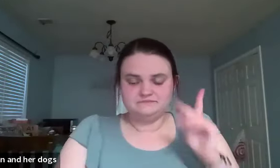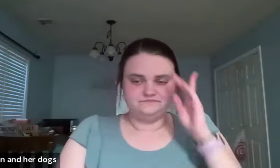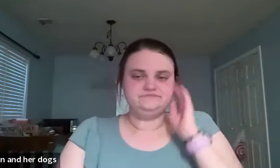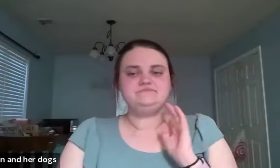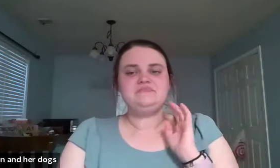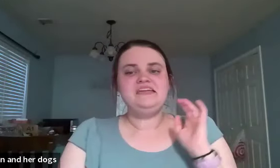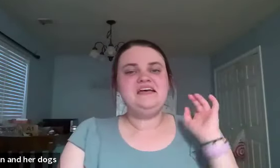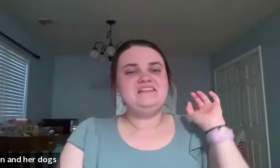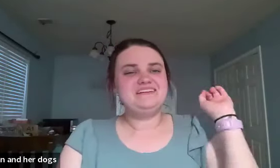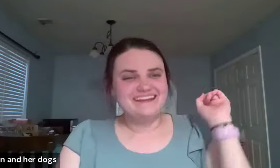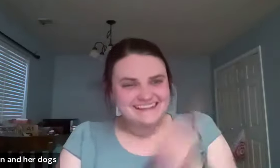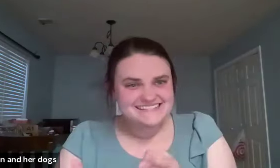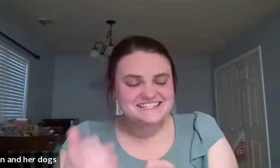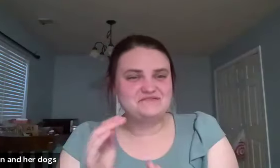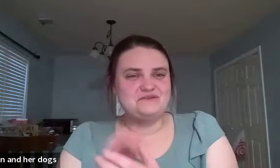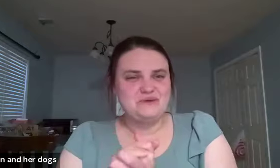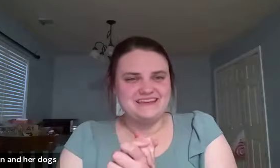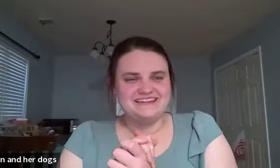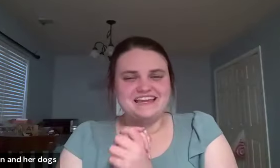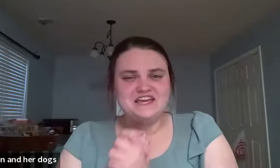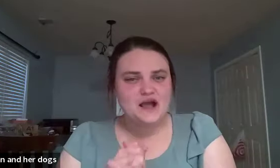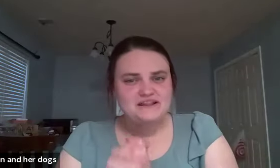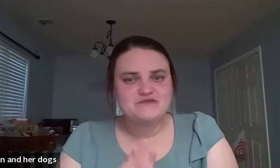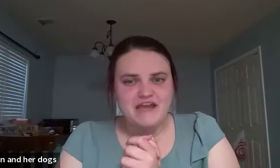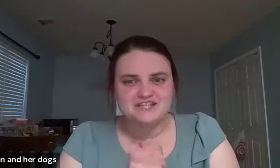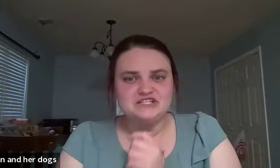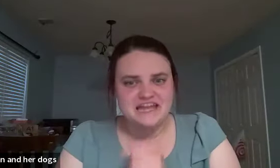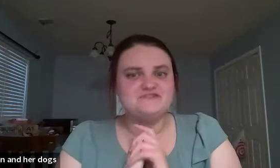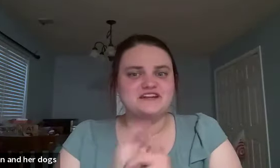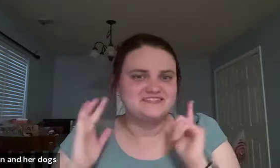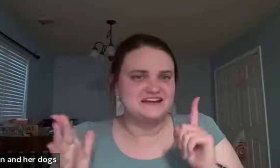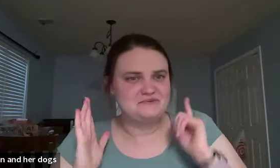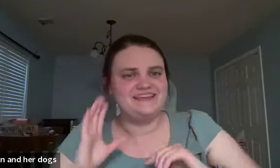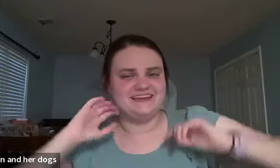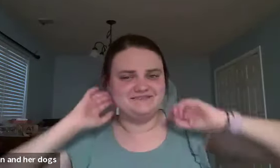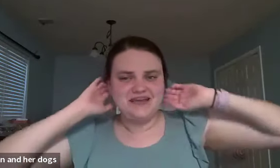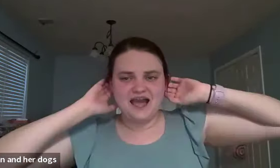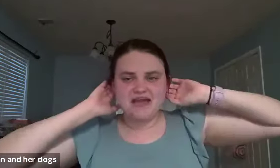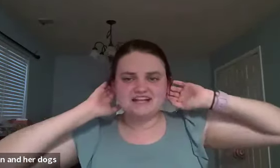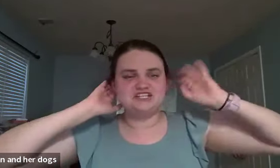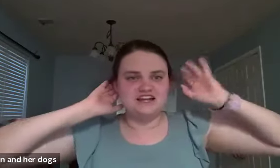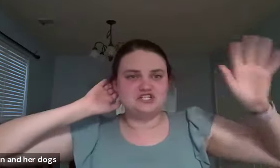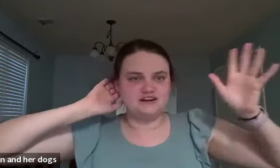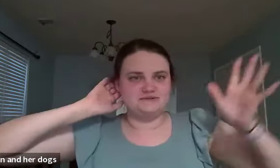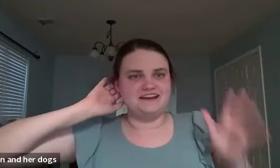Okay. There is a sign for weekend. I cannot believe we've actually never done the sign for weekend. I'm actually kind of shocked right